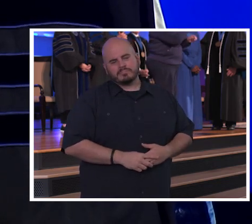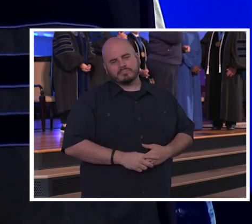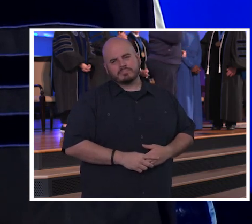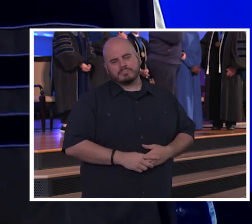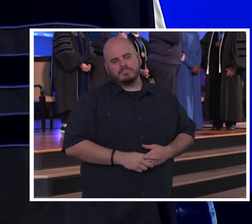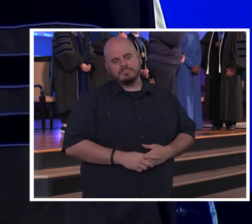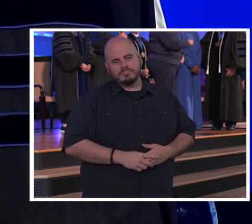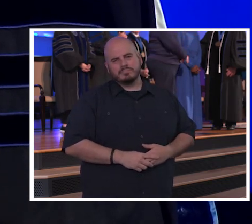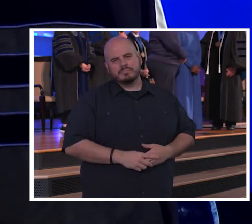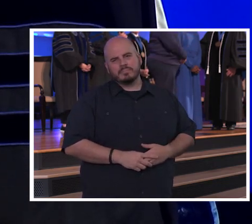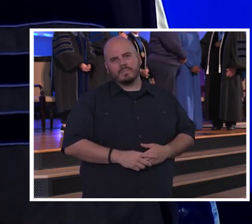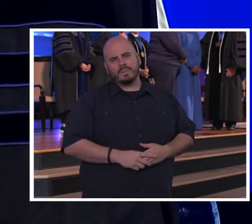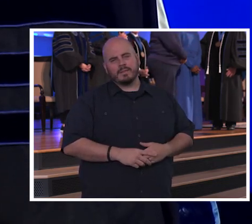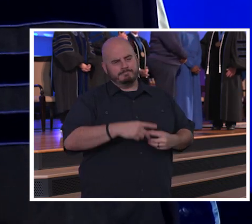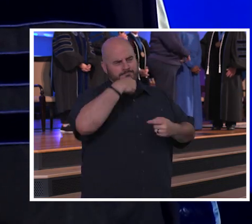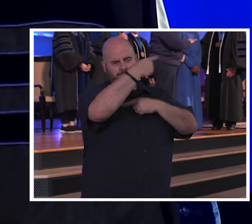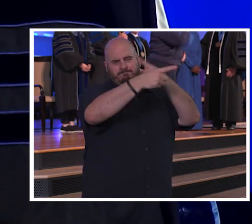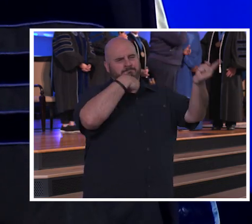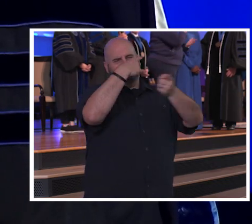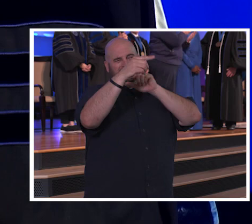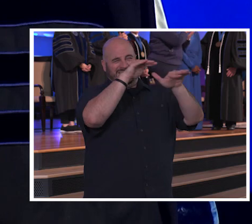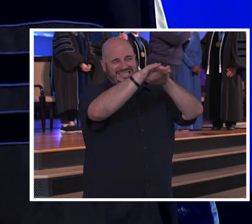telling them about Jesus.